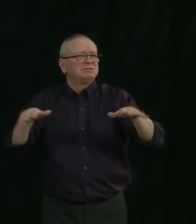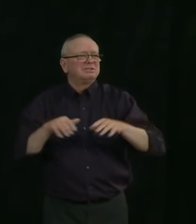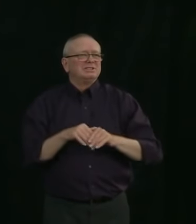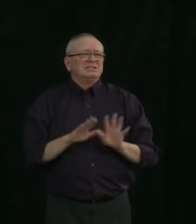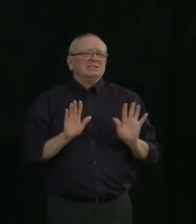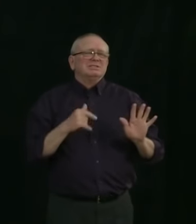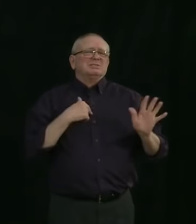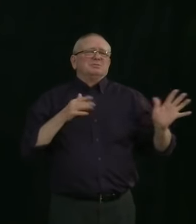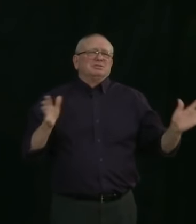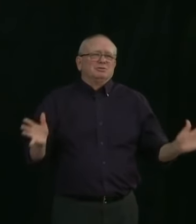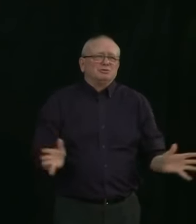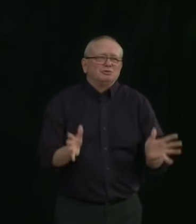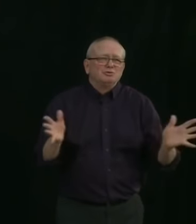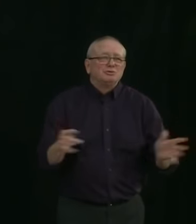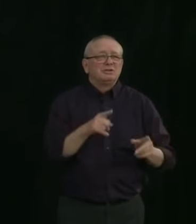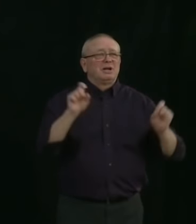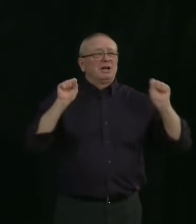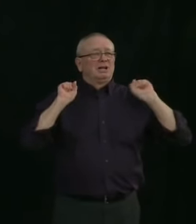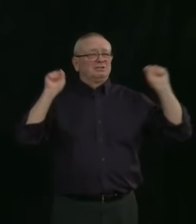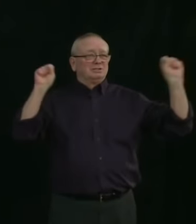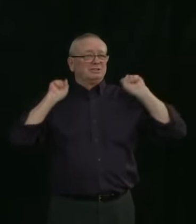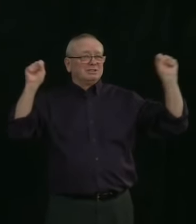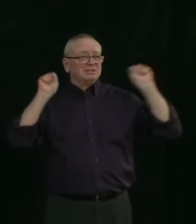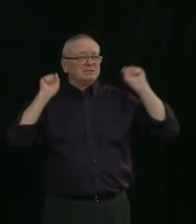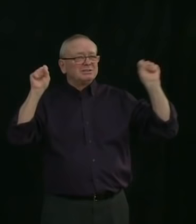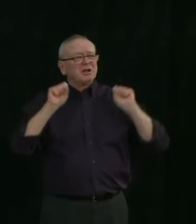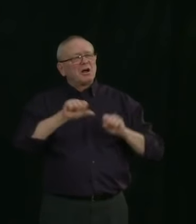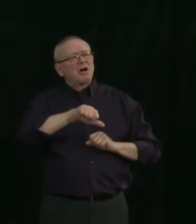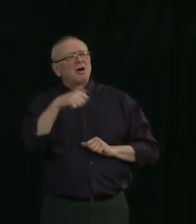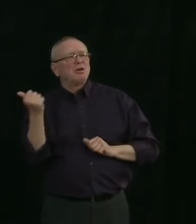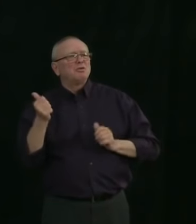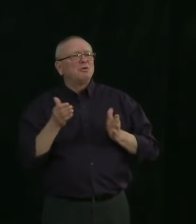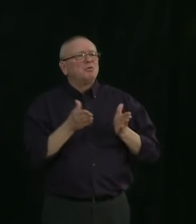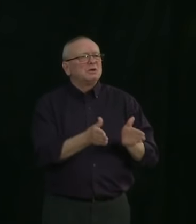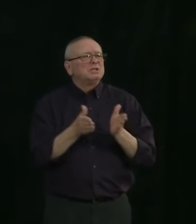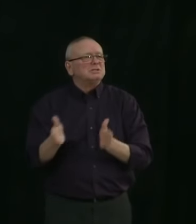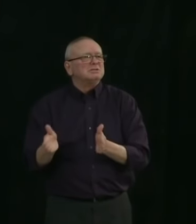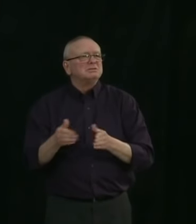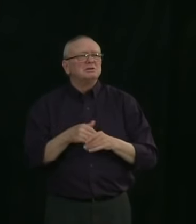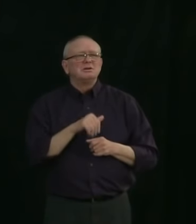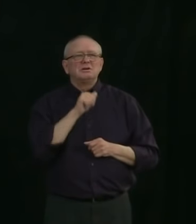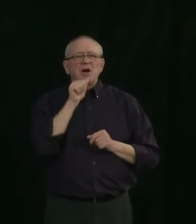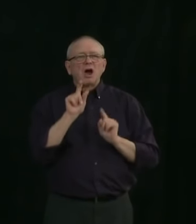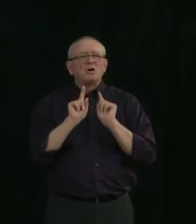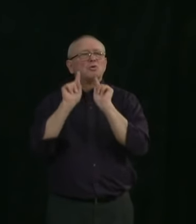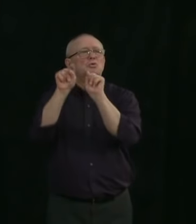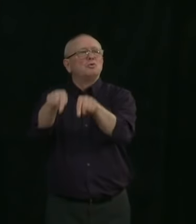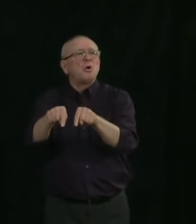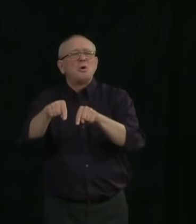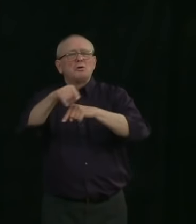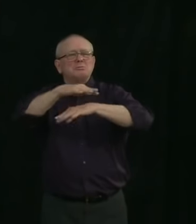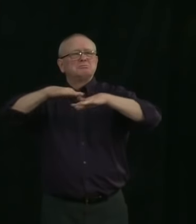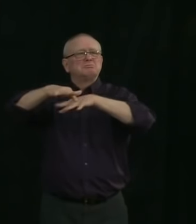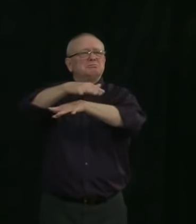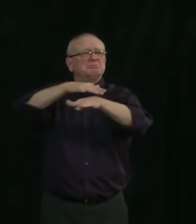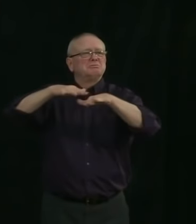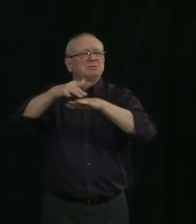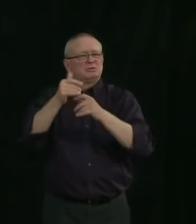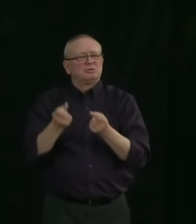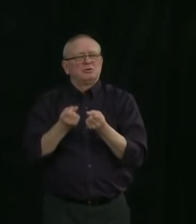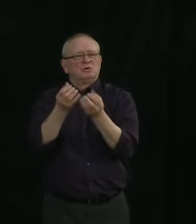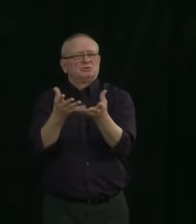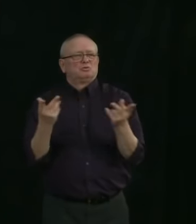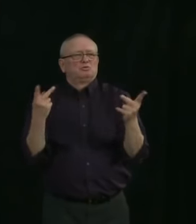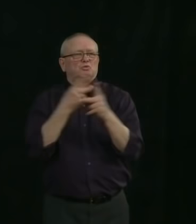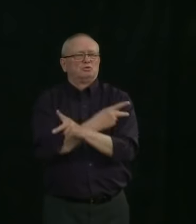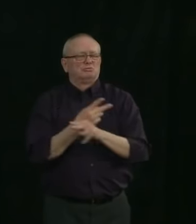others. We need to be mindful now more than ever that our actions carry consequences for all of us. I know we have had